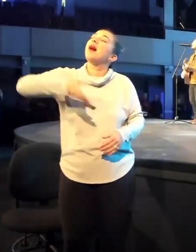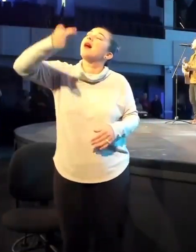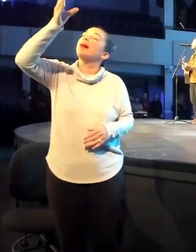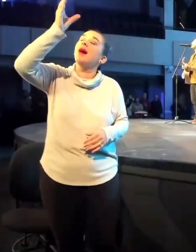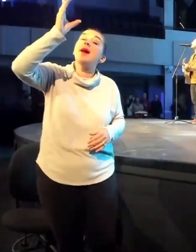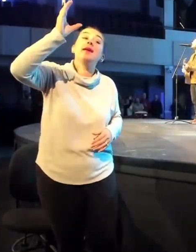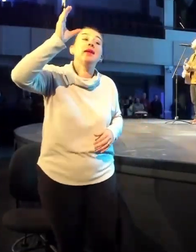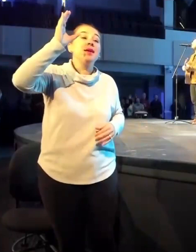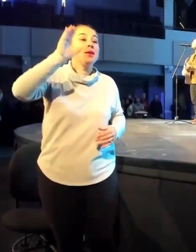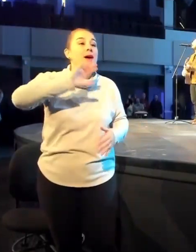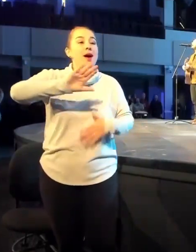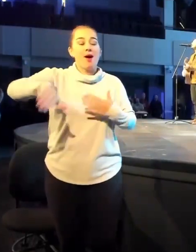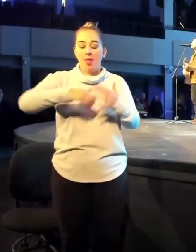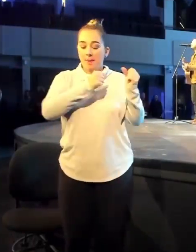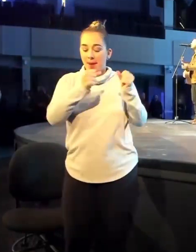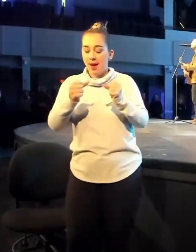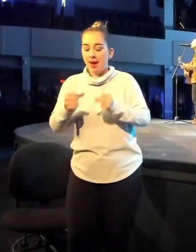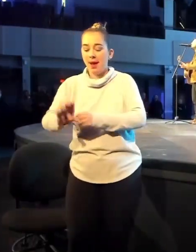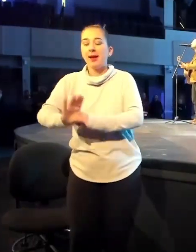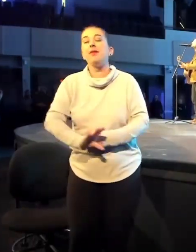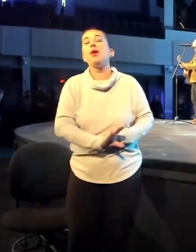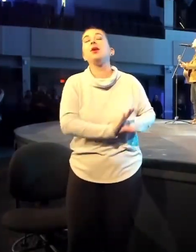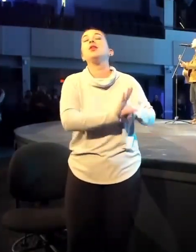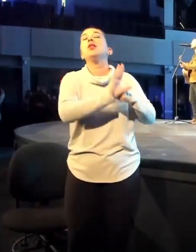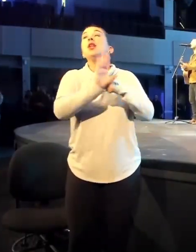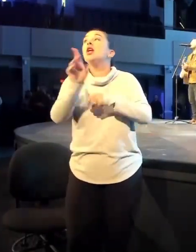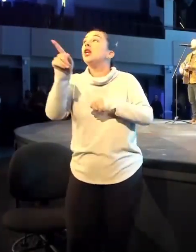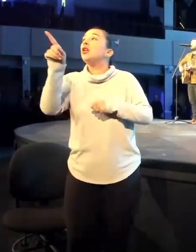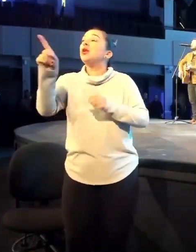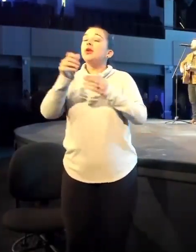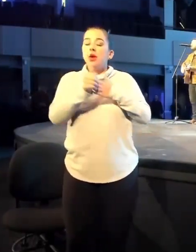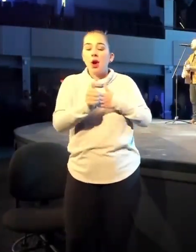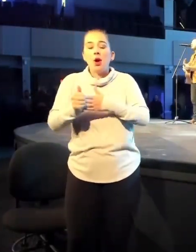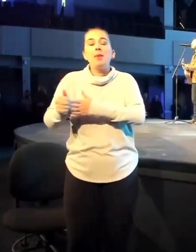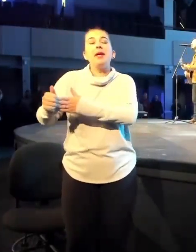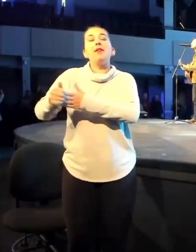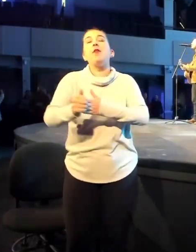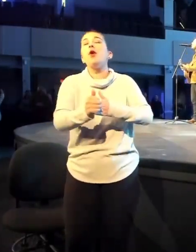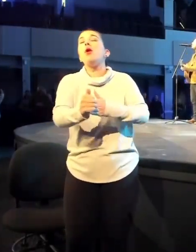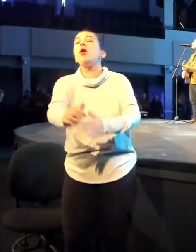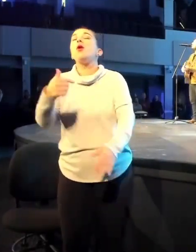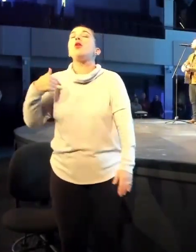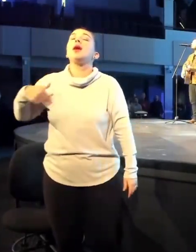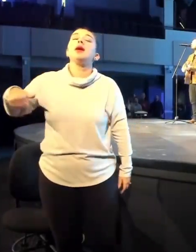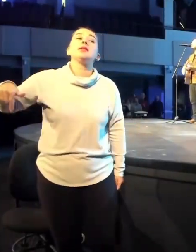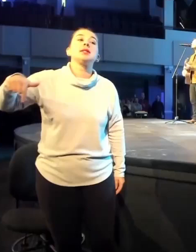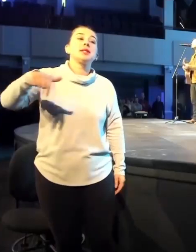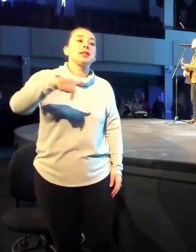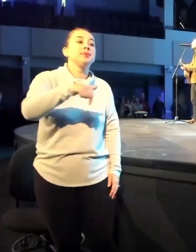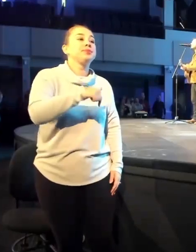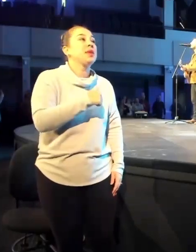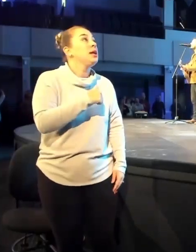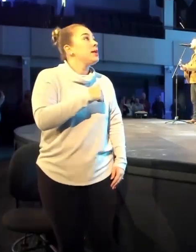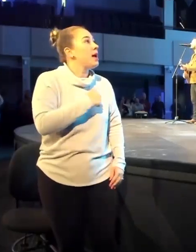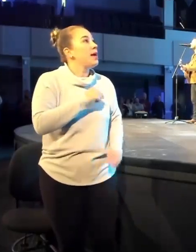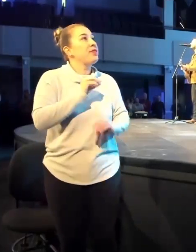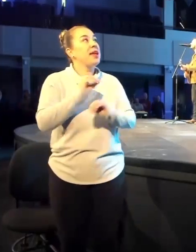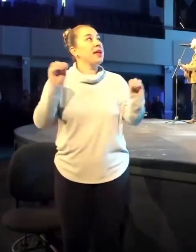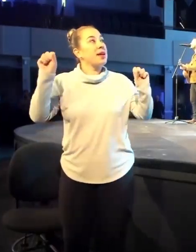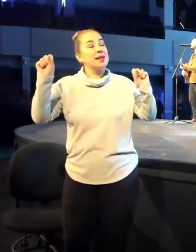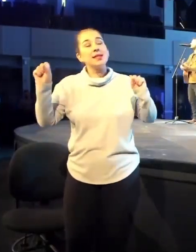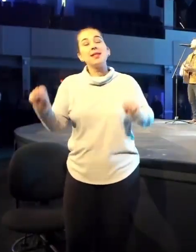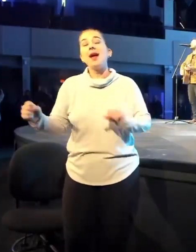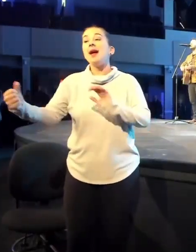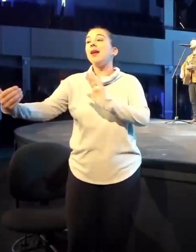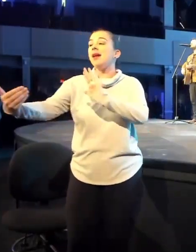God. An almighty fortress, you go before us.